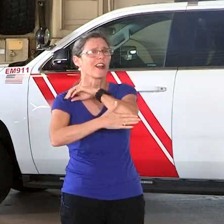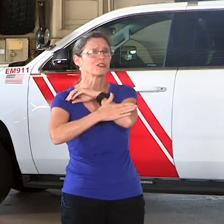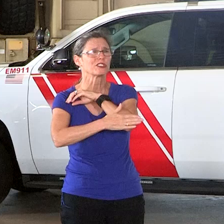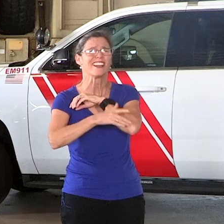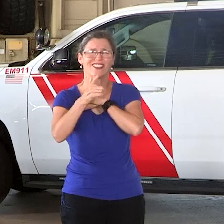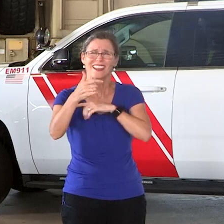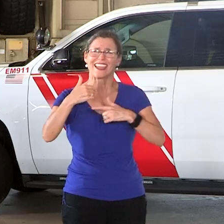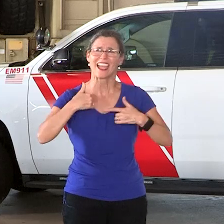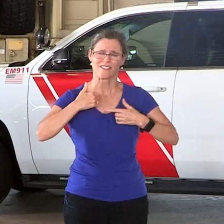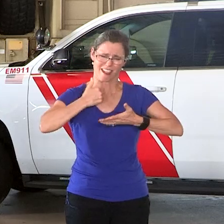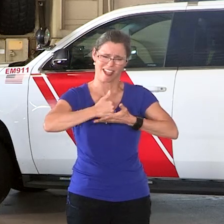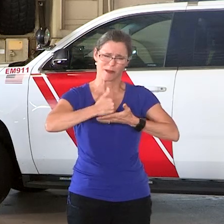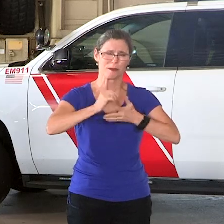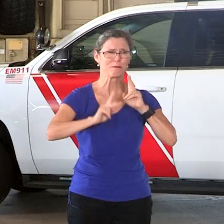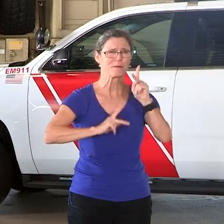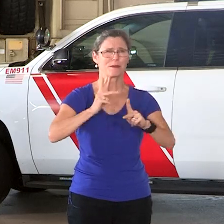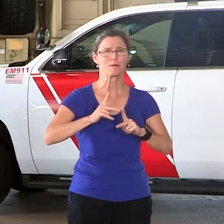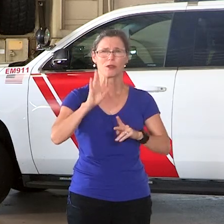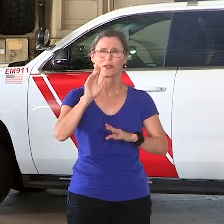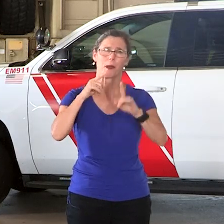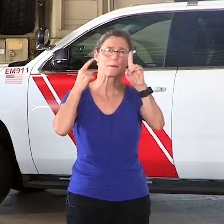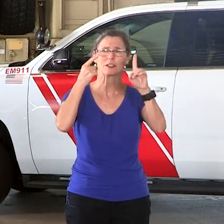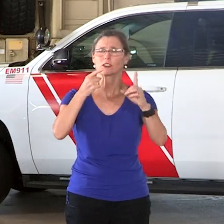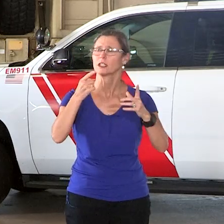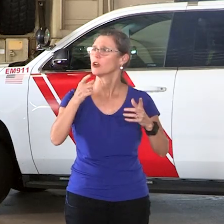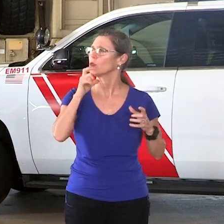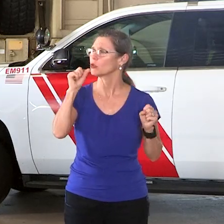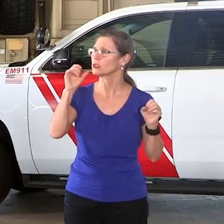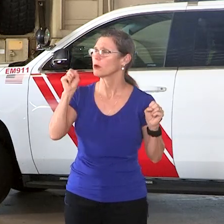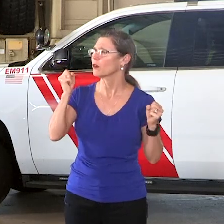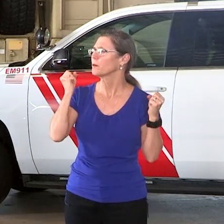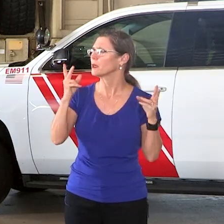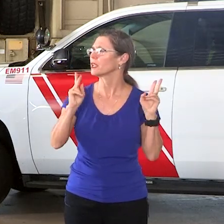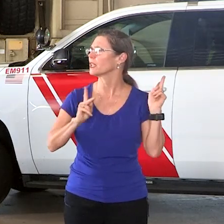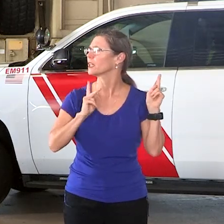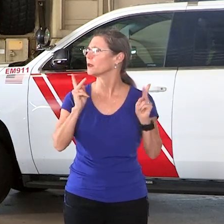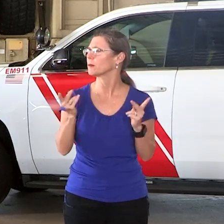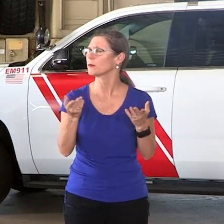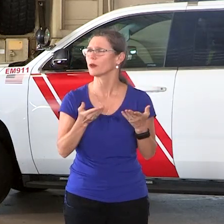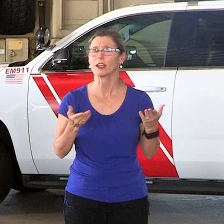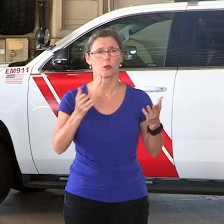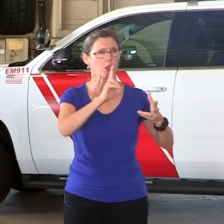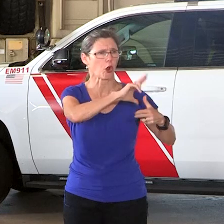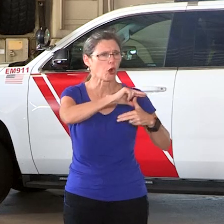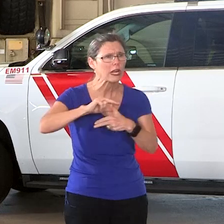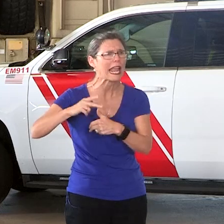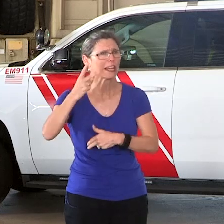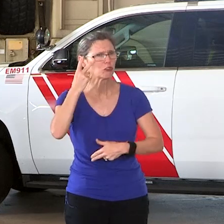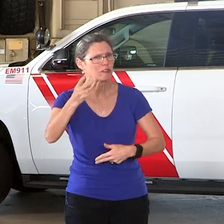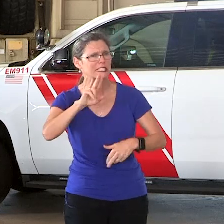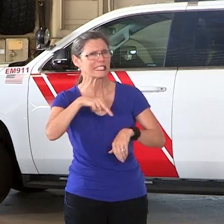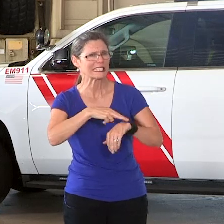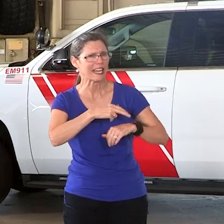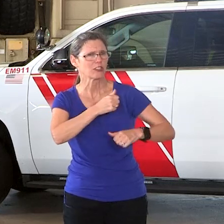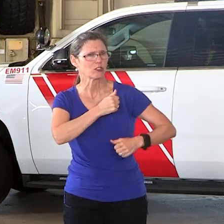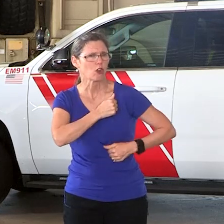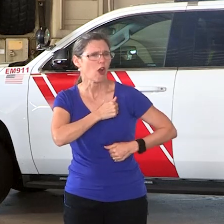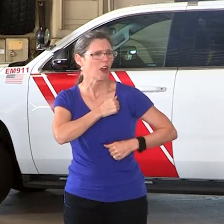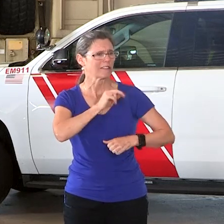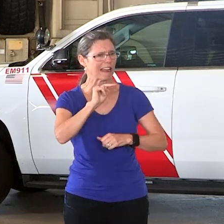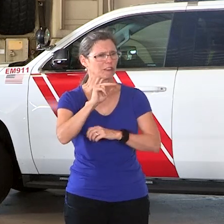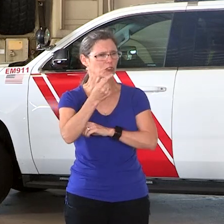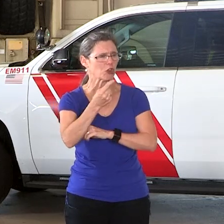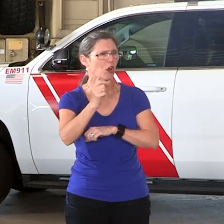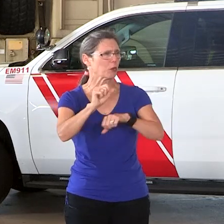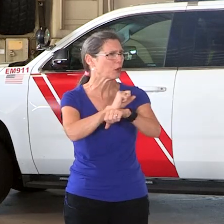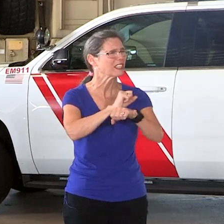mission. There should be no surprise from people. We've had plenty of help from them with hurricanes and other natural disasters. So I just wanted to